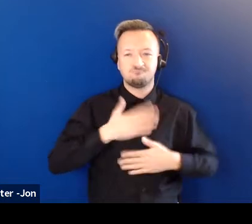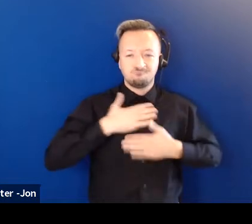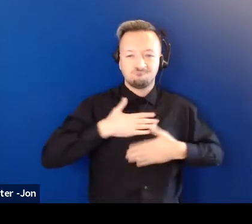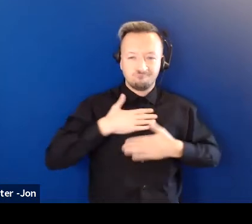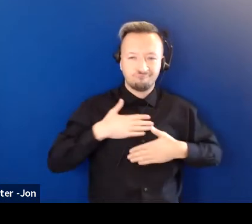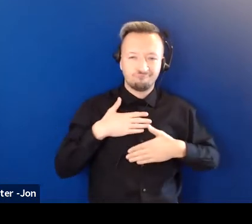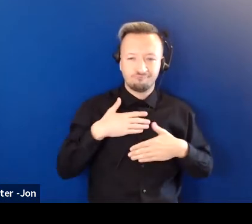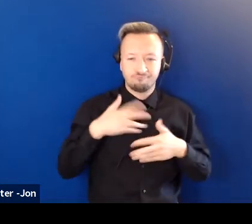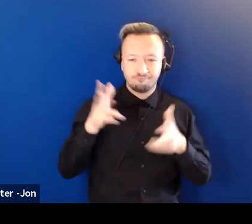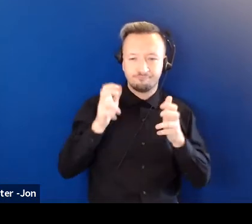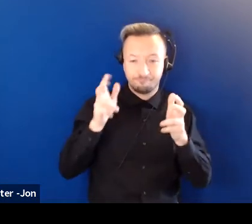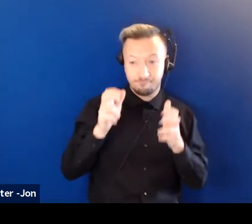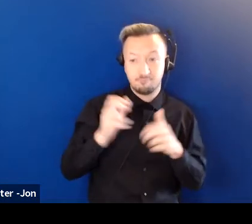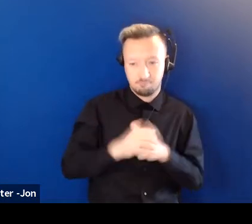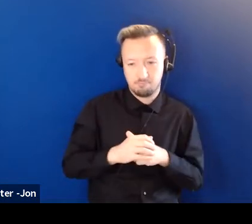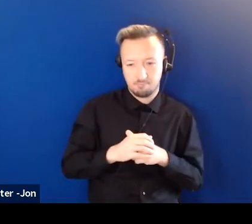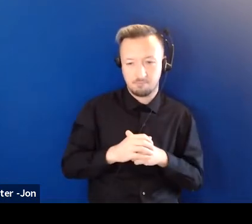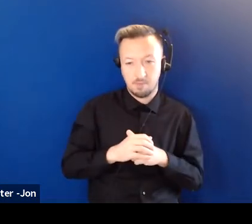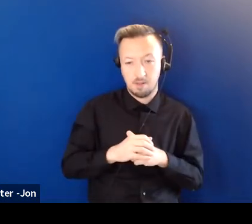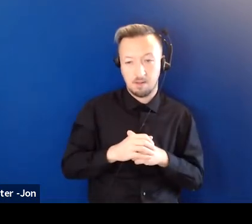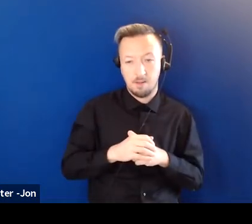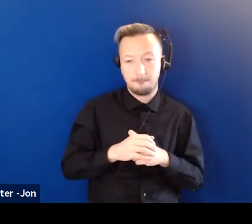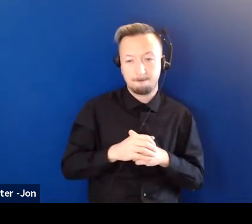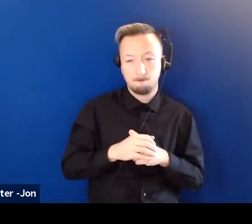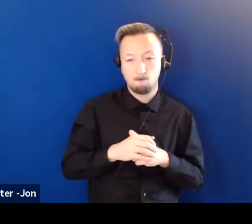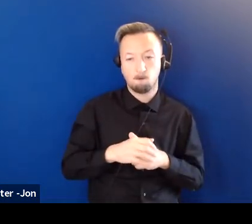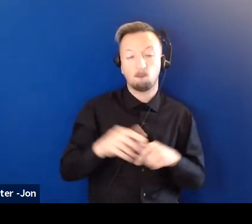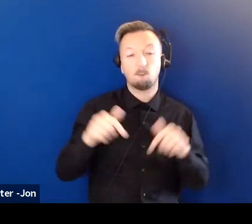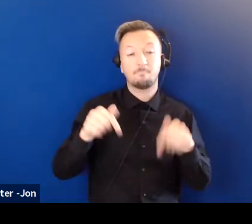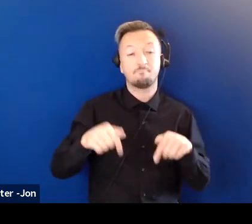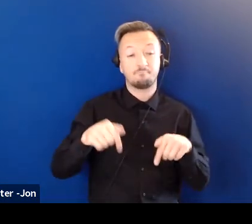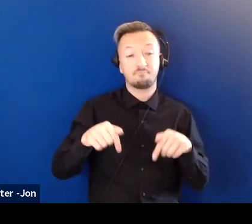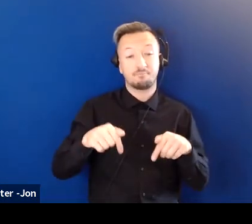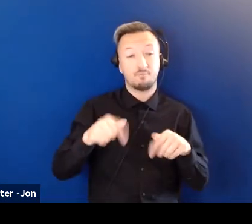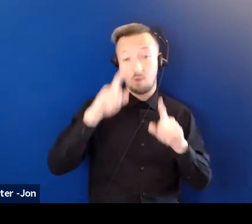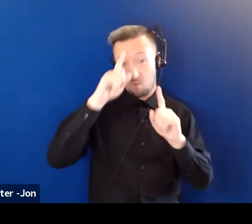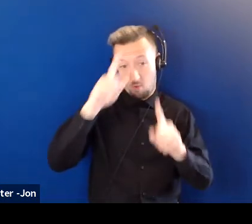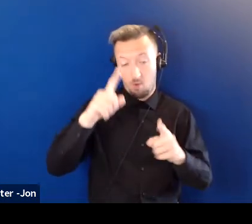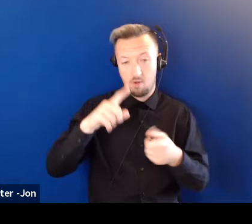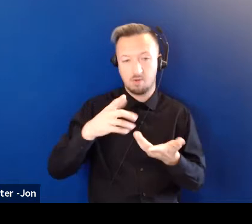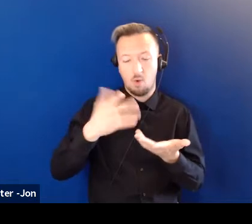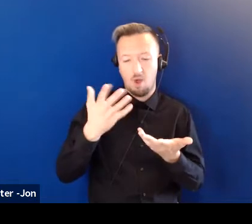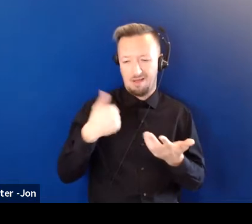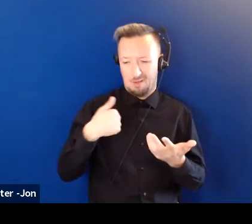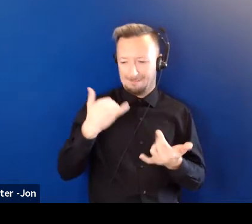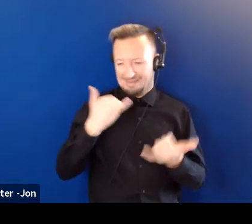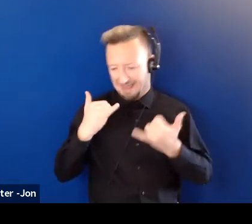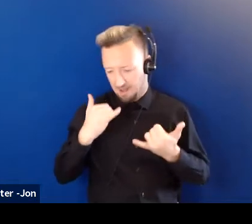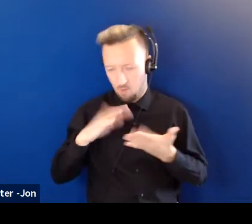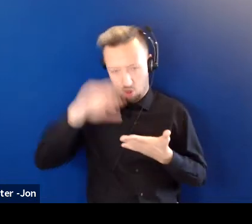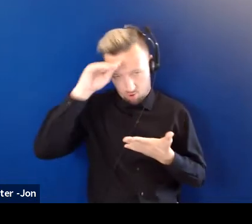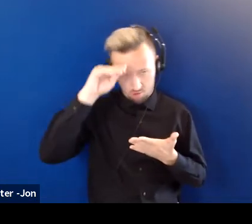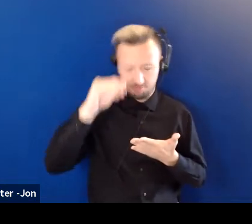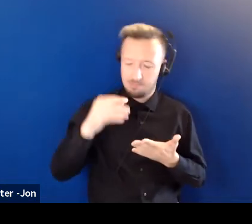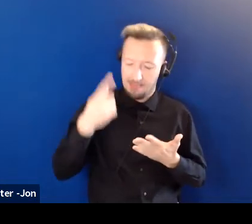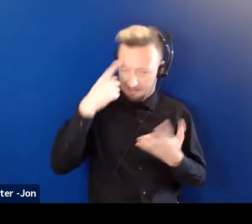little more tangible. So goals for our session are to learn from our mistakes. I think it's really important